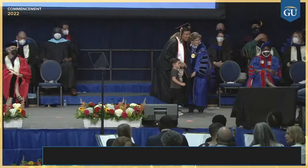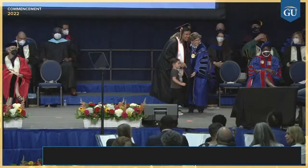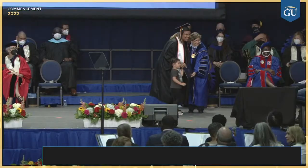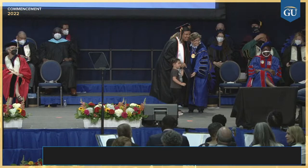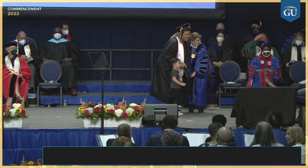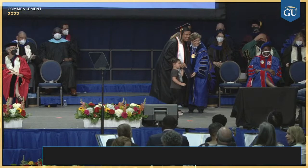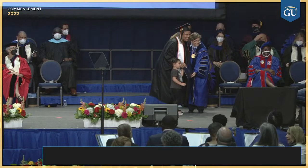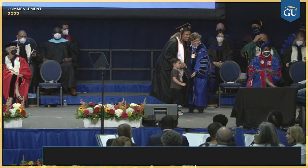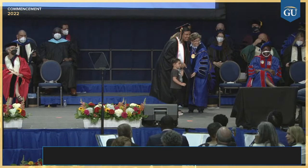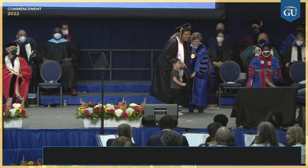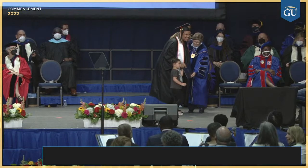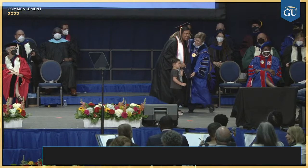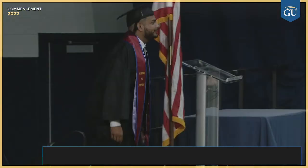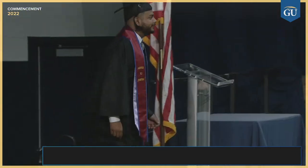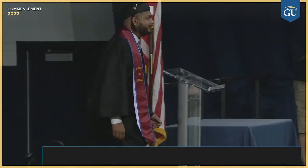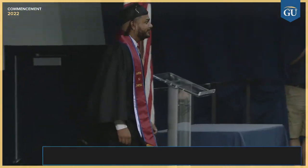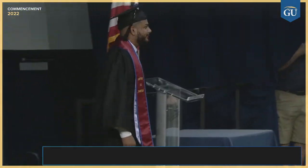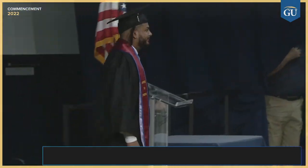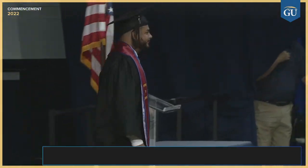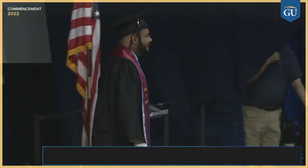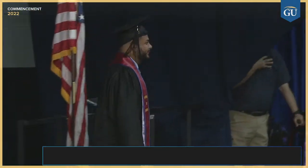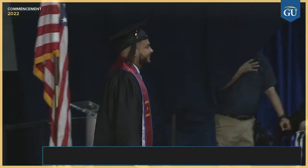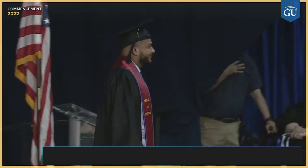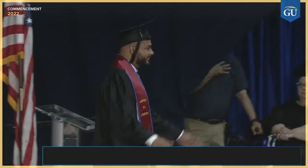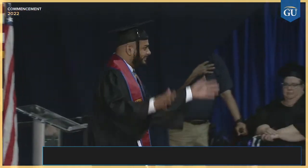Gregorio Mata, Bachelor of Arts.